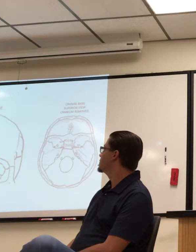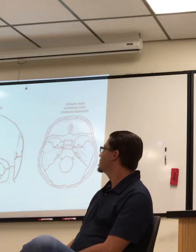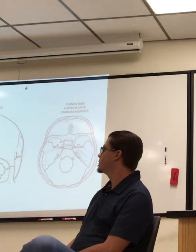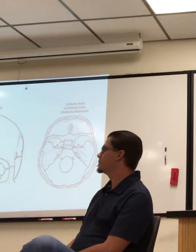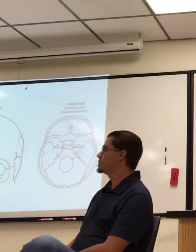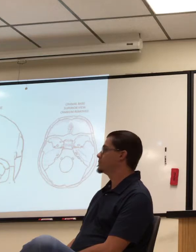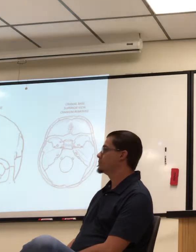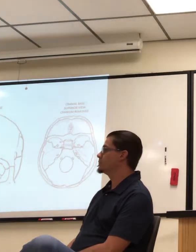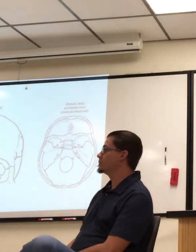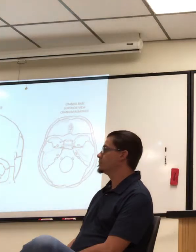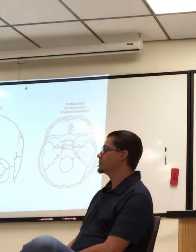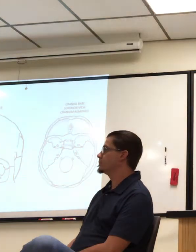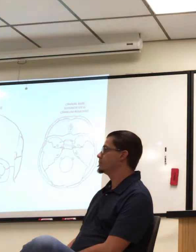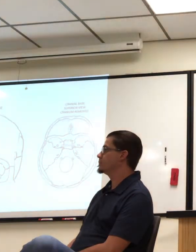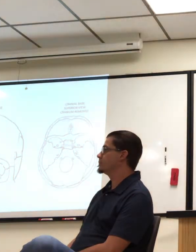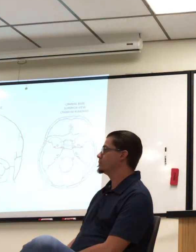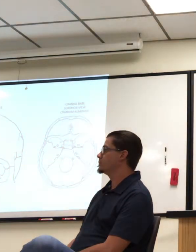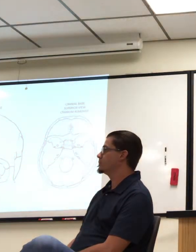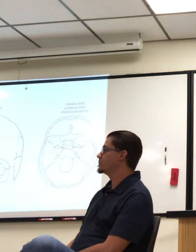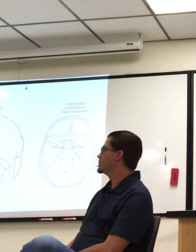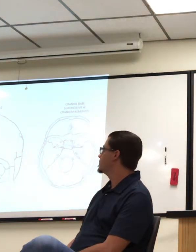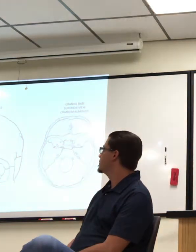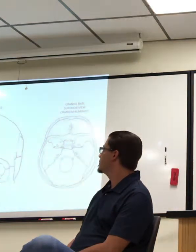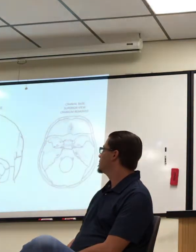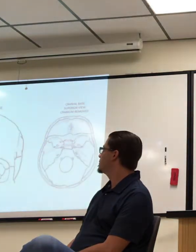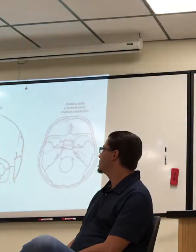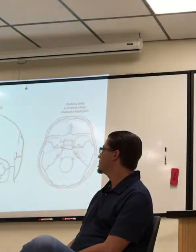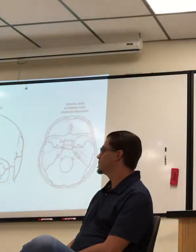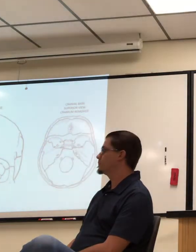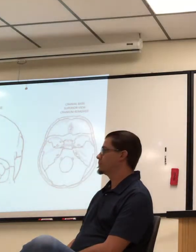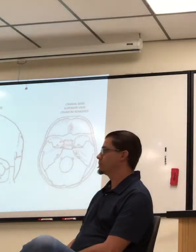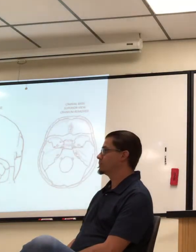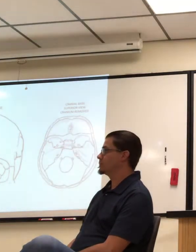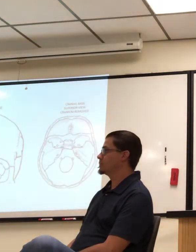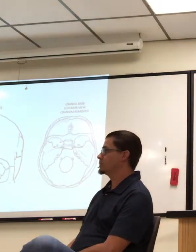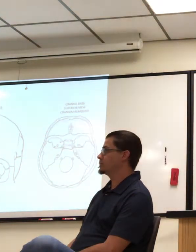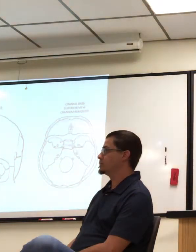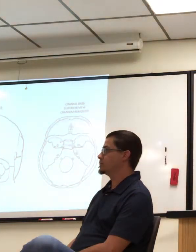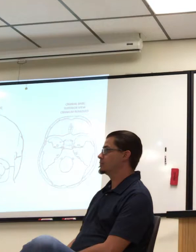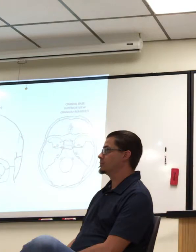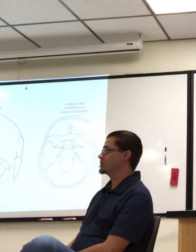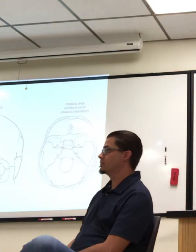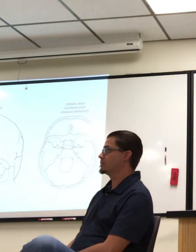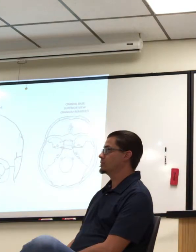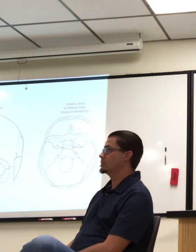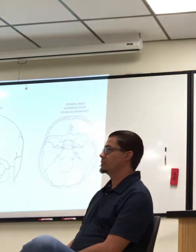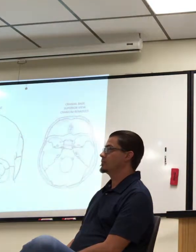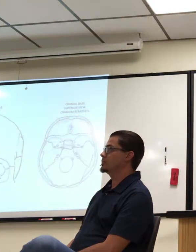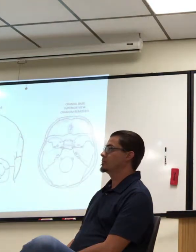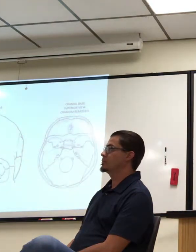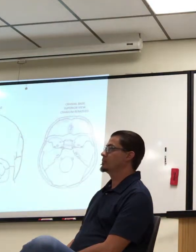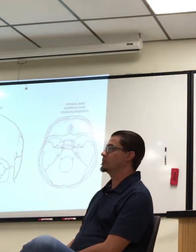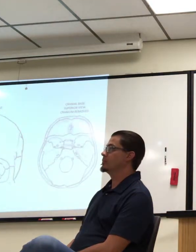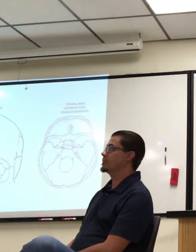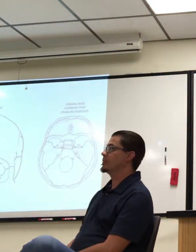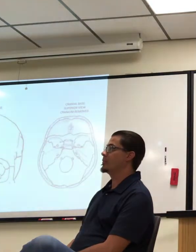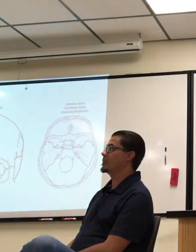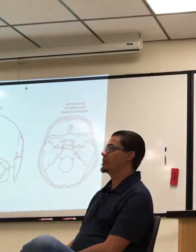Your eye orbit is the bony rim around your eyeball, and this is the superior part. So I'll just describe this as